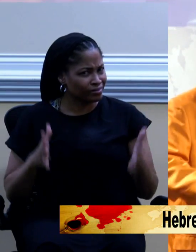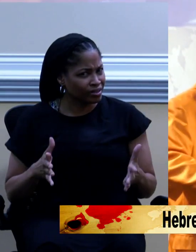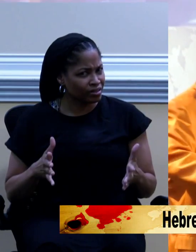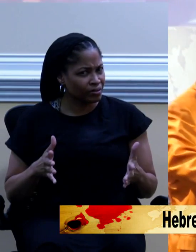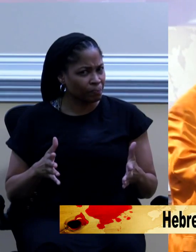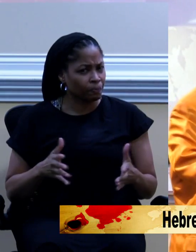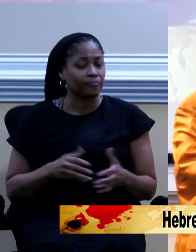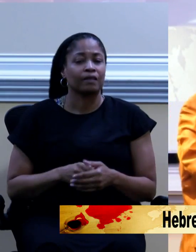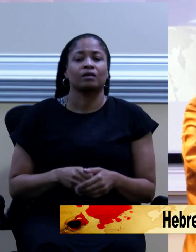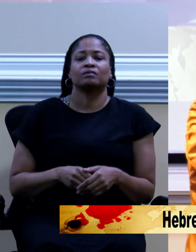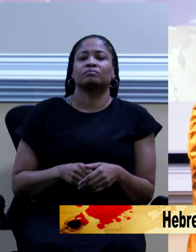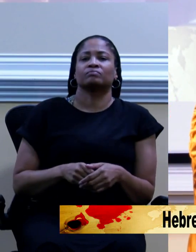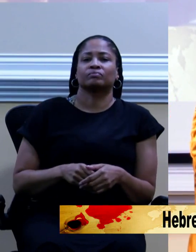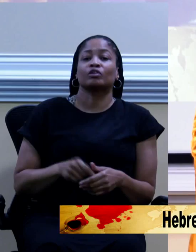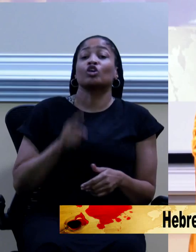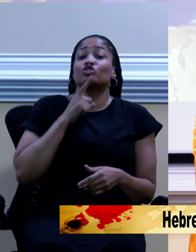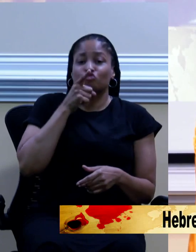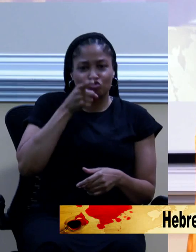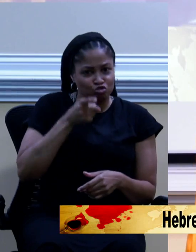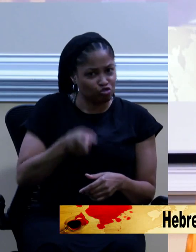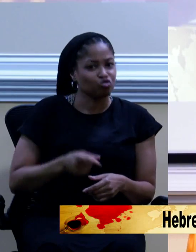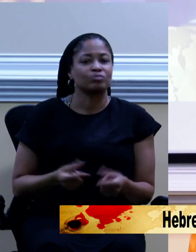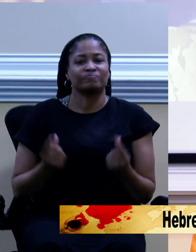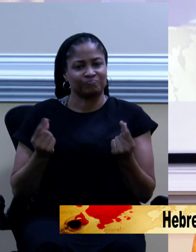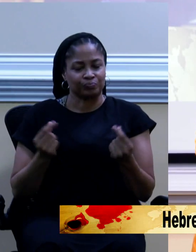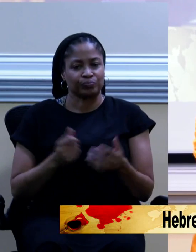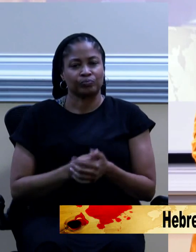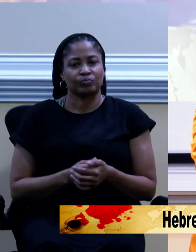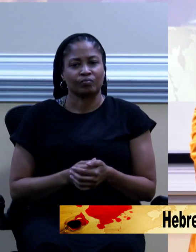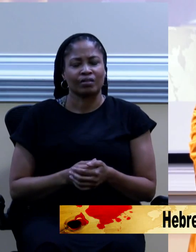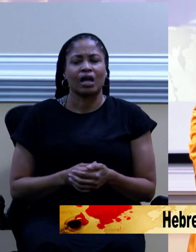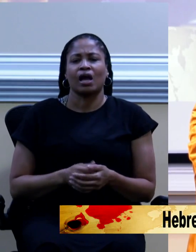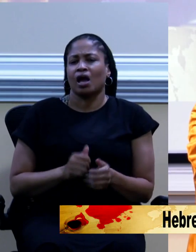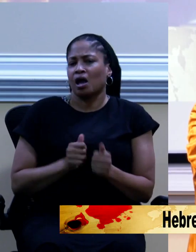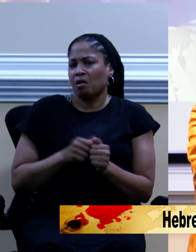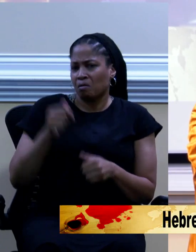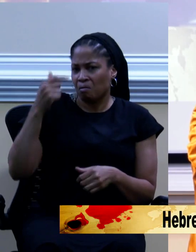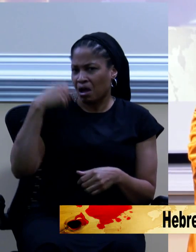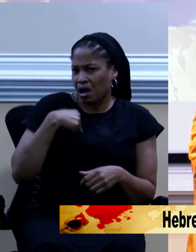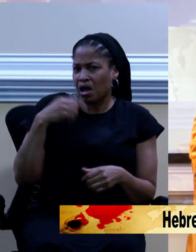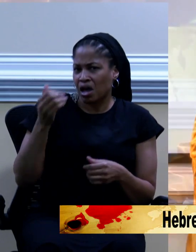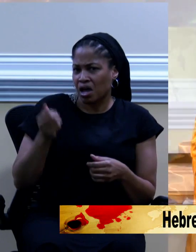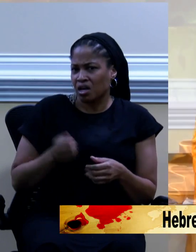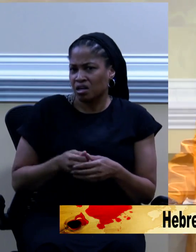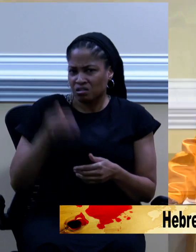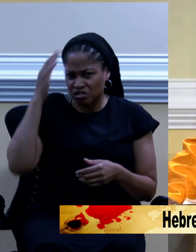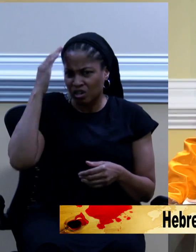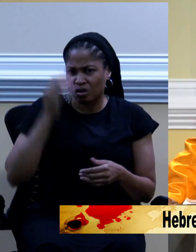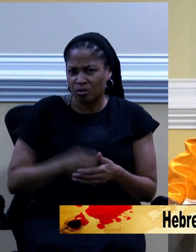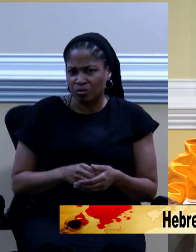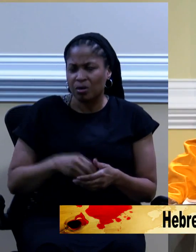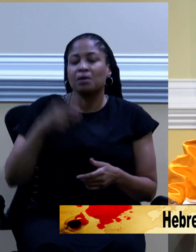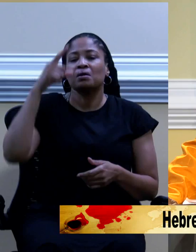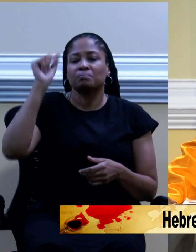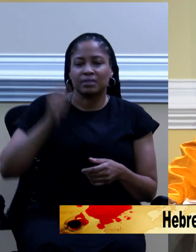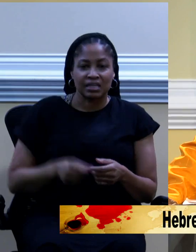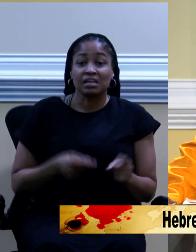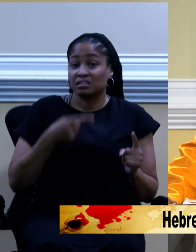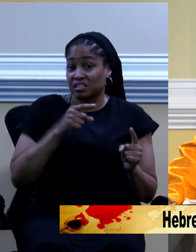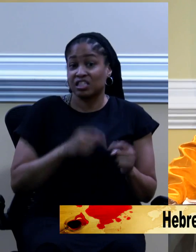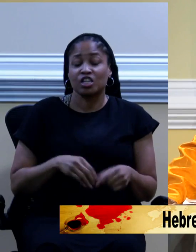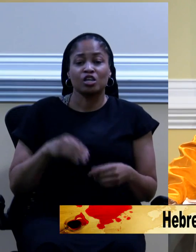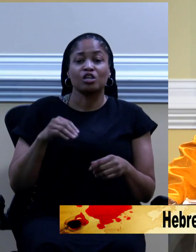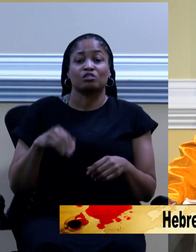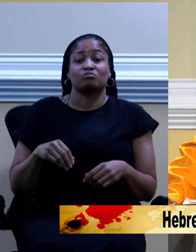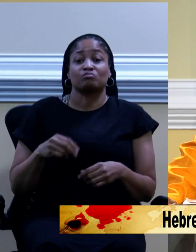Because this cat is deadly. How do I know he's deadly? Because he drowned the whole world. Go ahead and read.